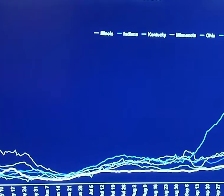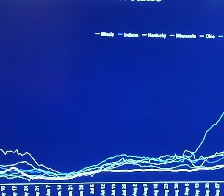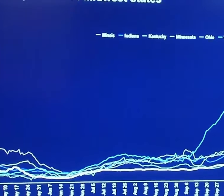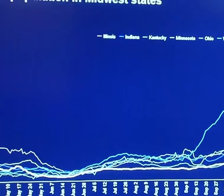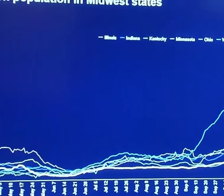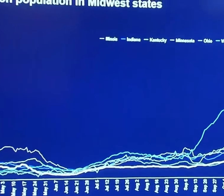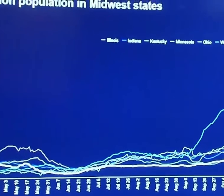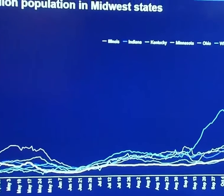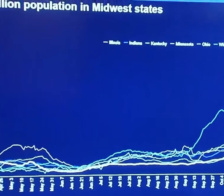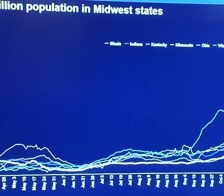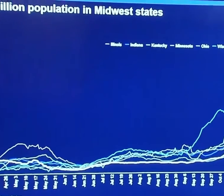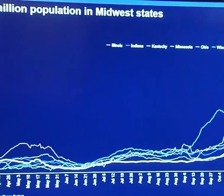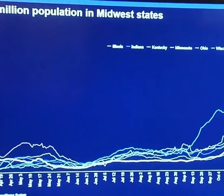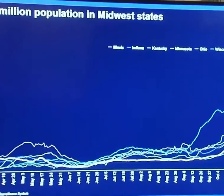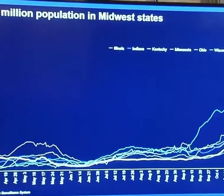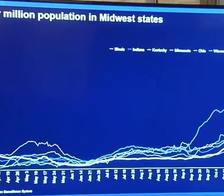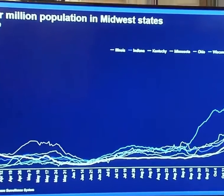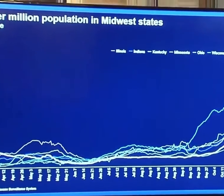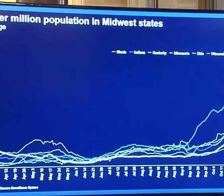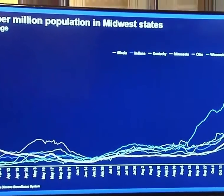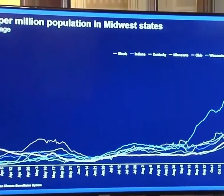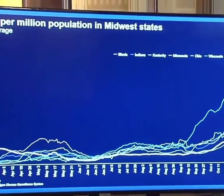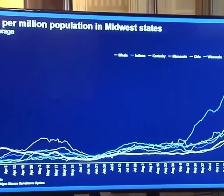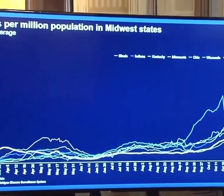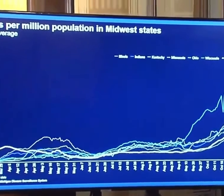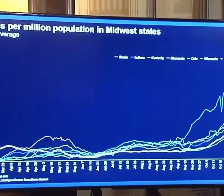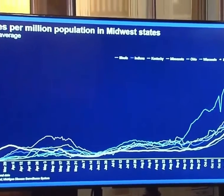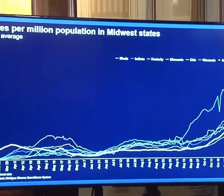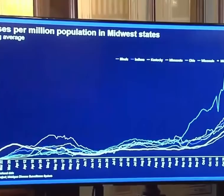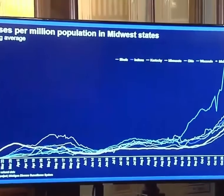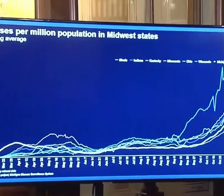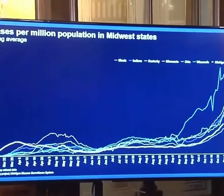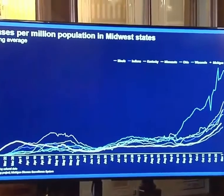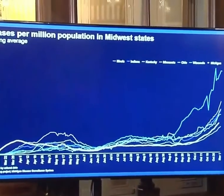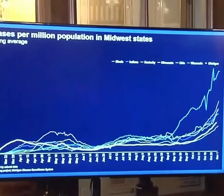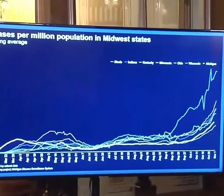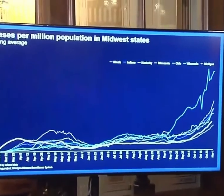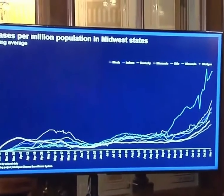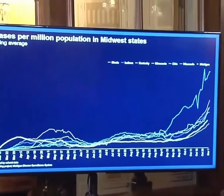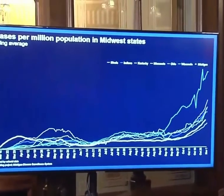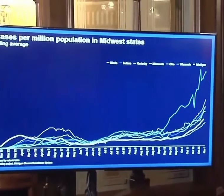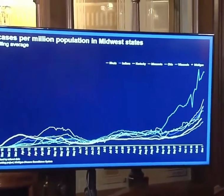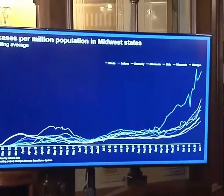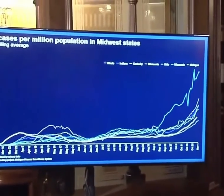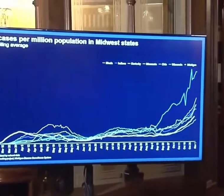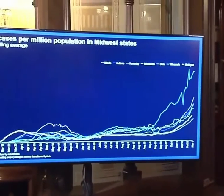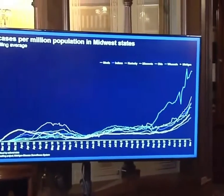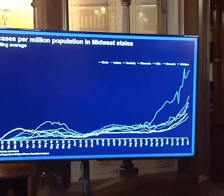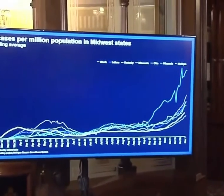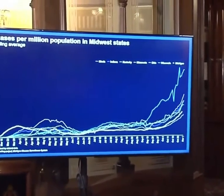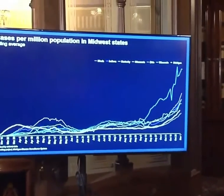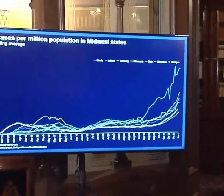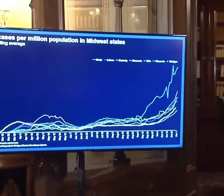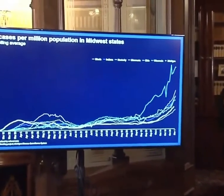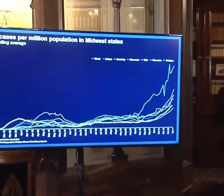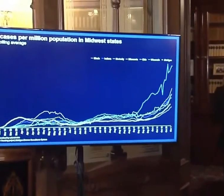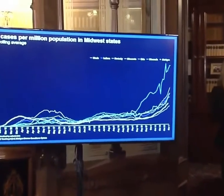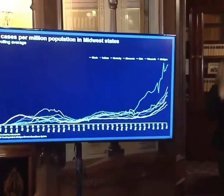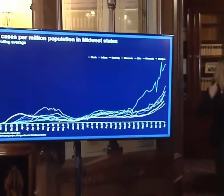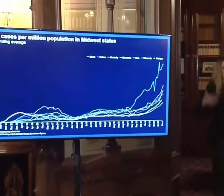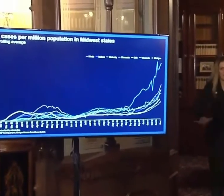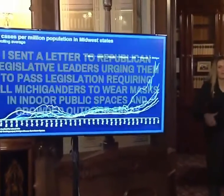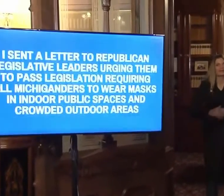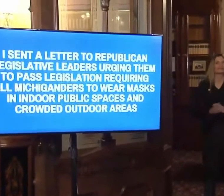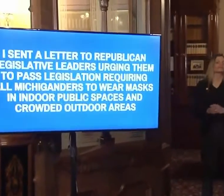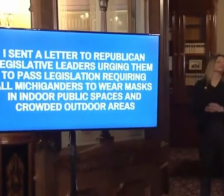like Wisconsin, which is the blue line there, we have got to take action now. This week,